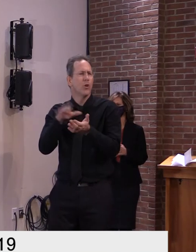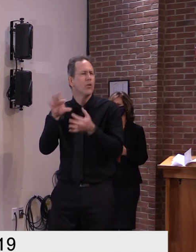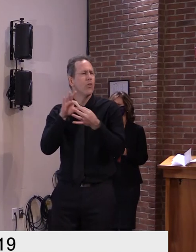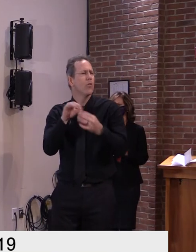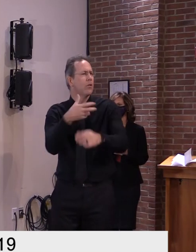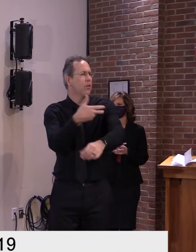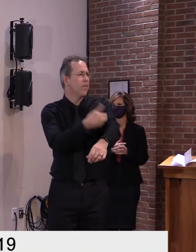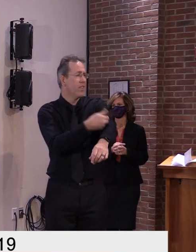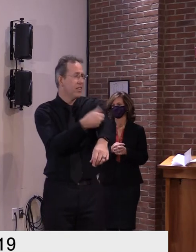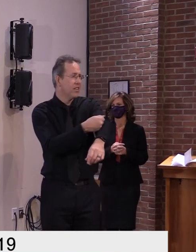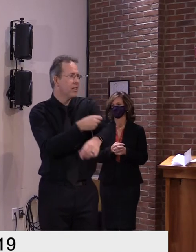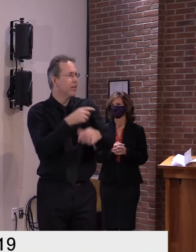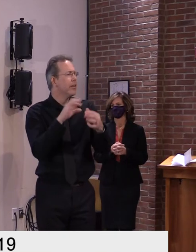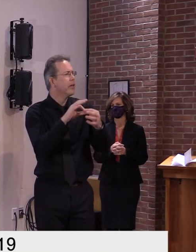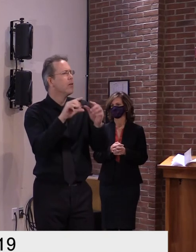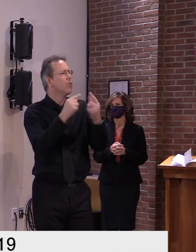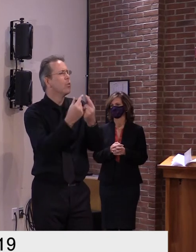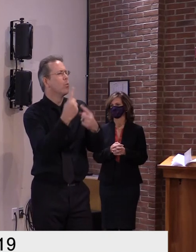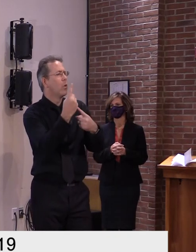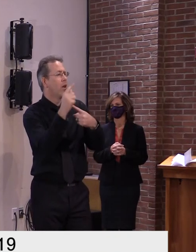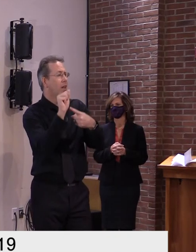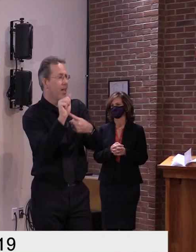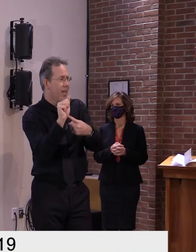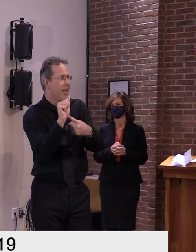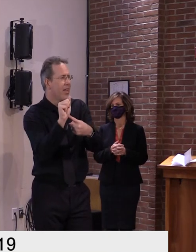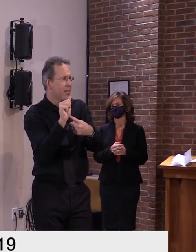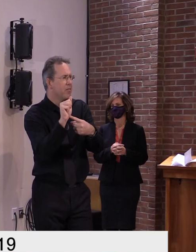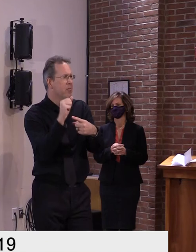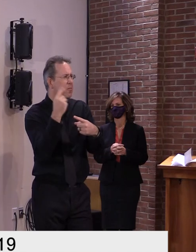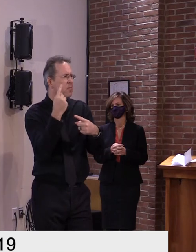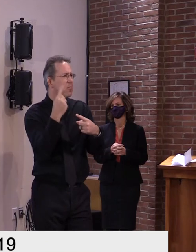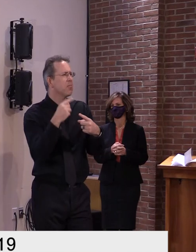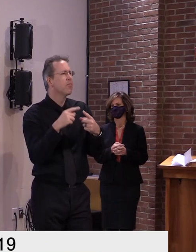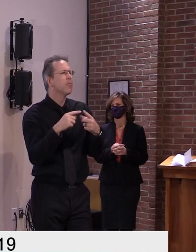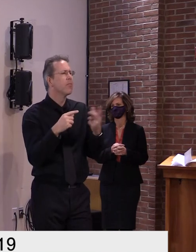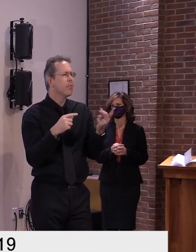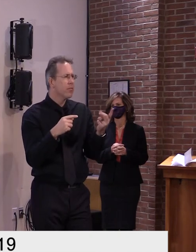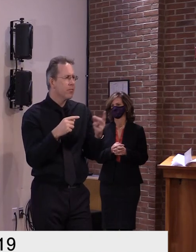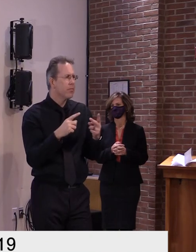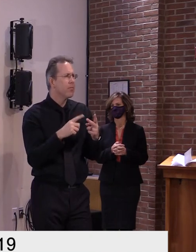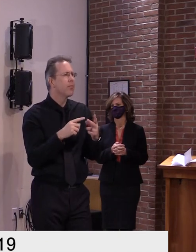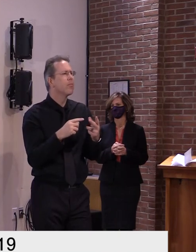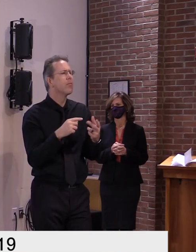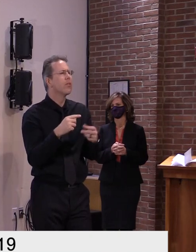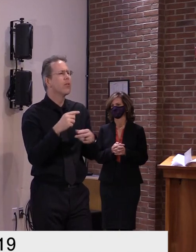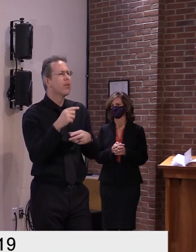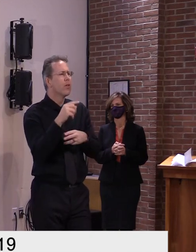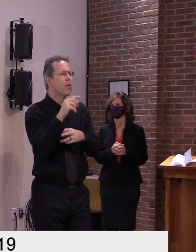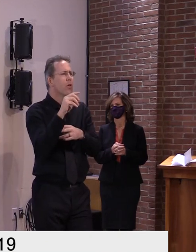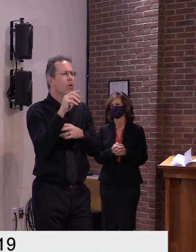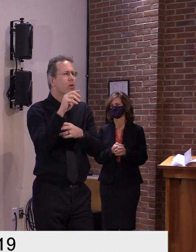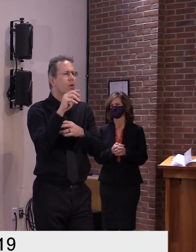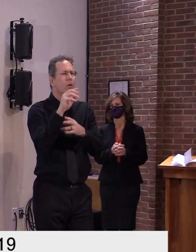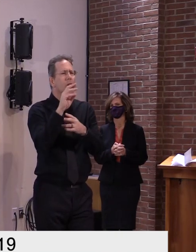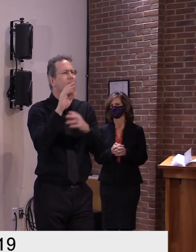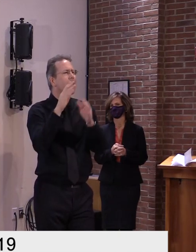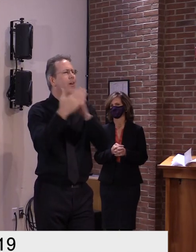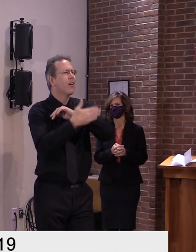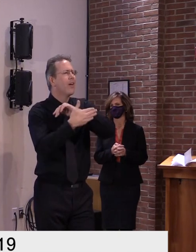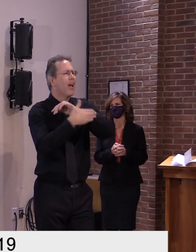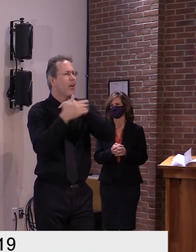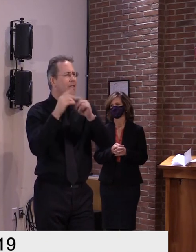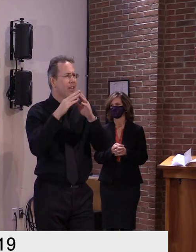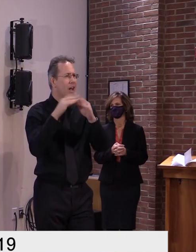Gifford Hospital in Randolph and Mount Sutney Hospital in Windsor. And it's my understanding from them that their vaccine allotments